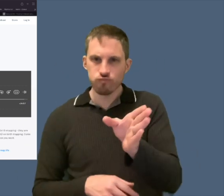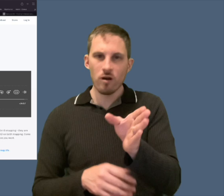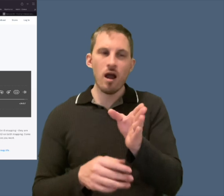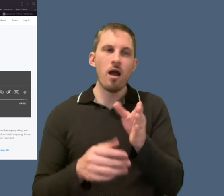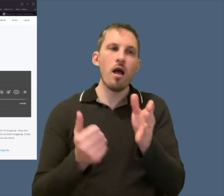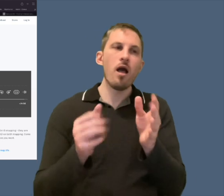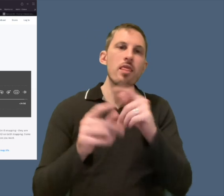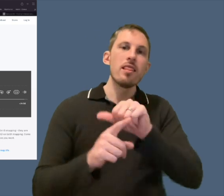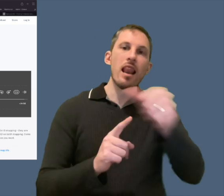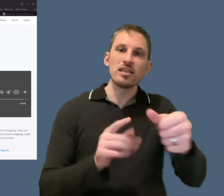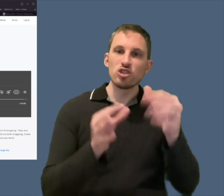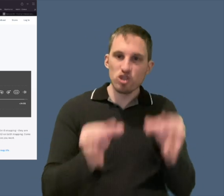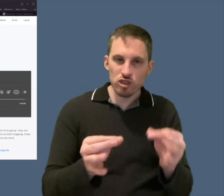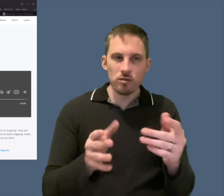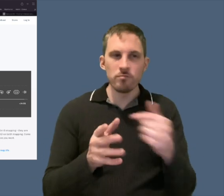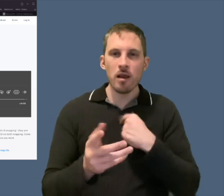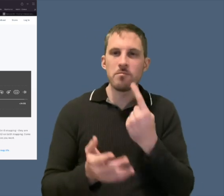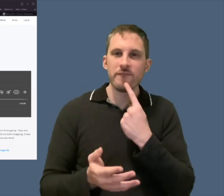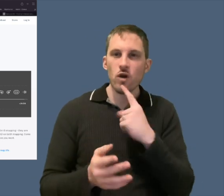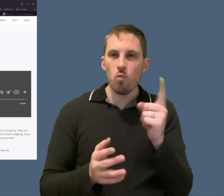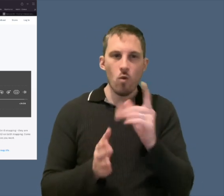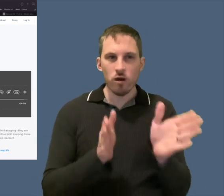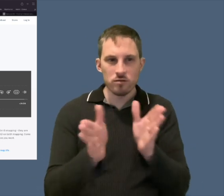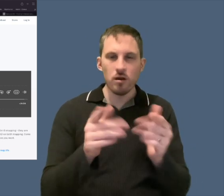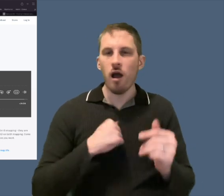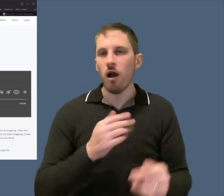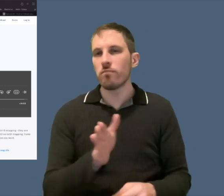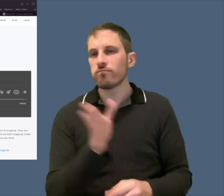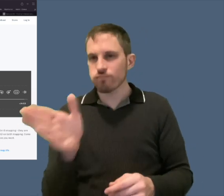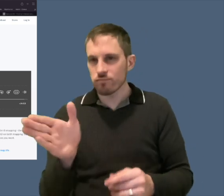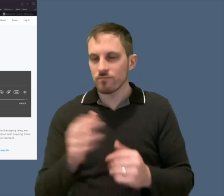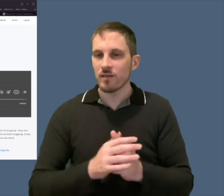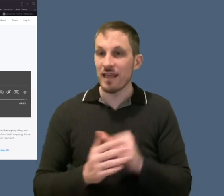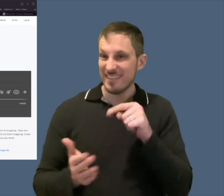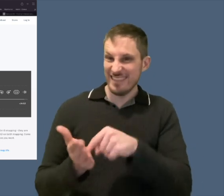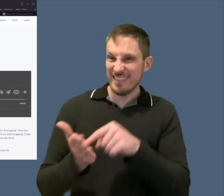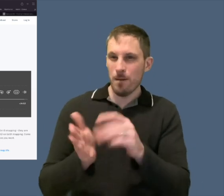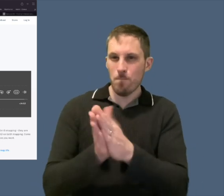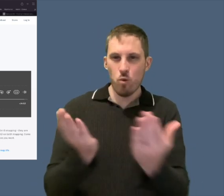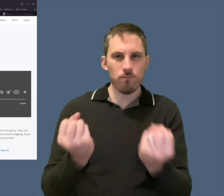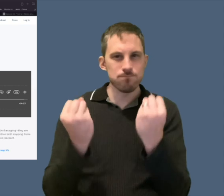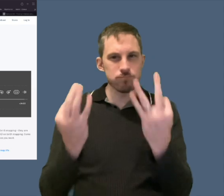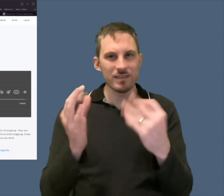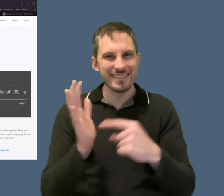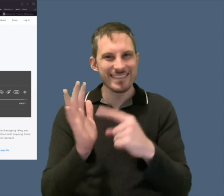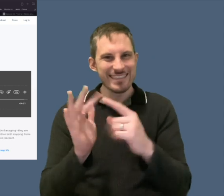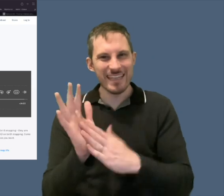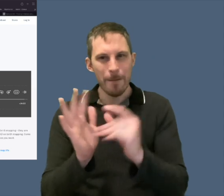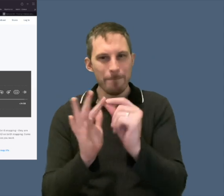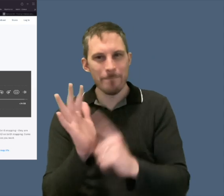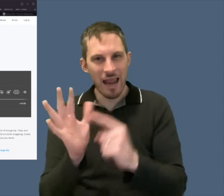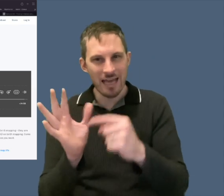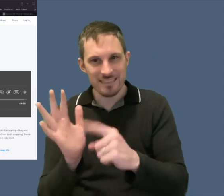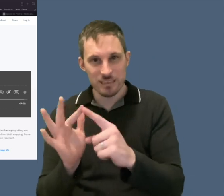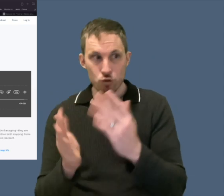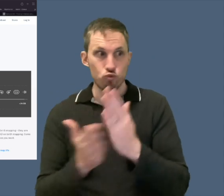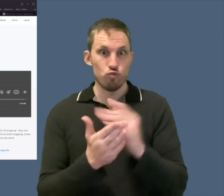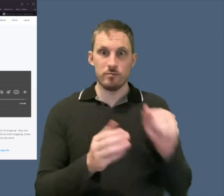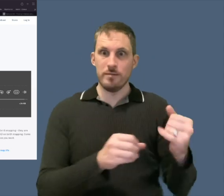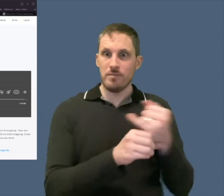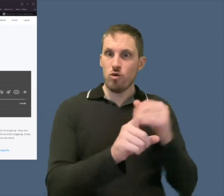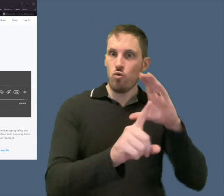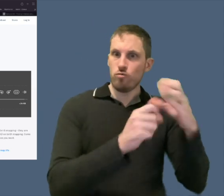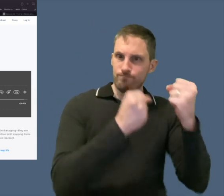If this, then that. And the book doesn't have a template. That's our culture, right? So I see people